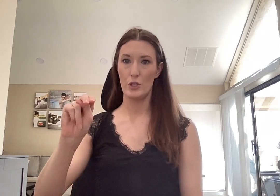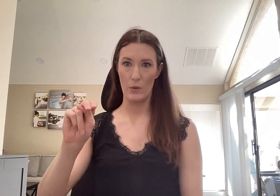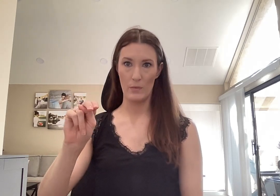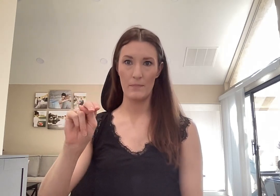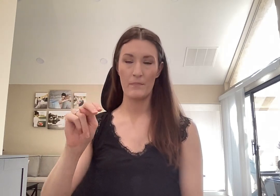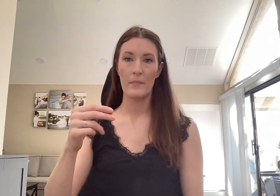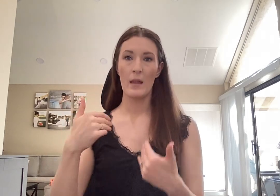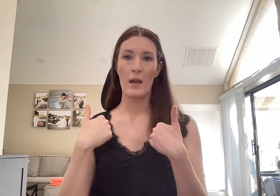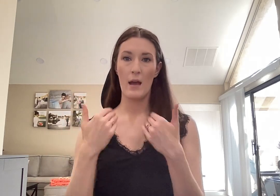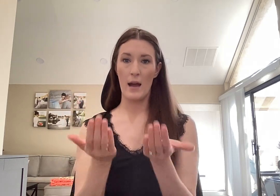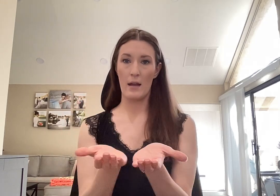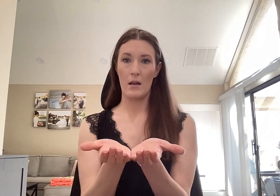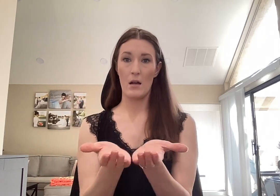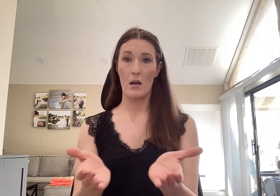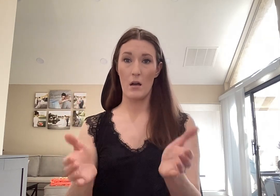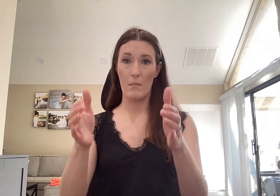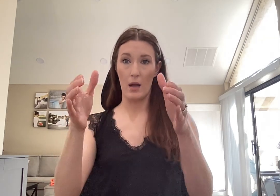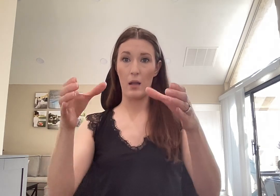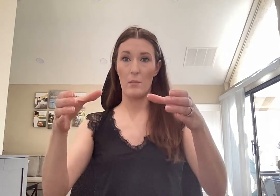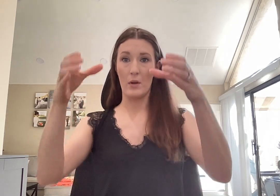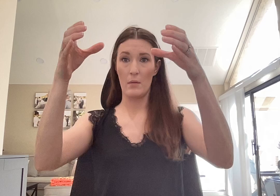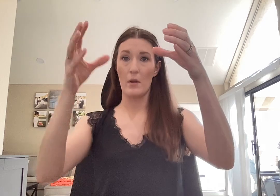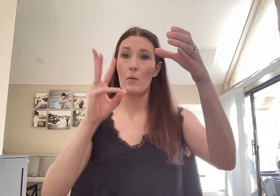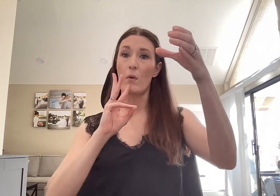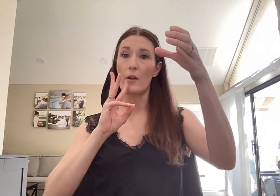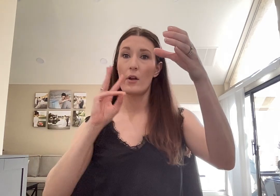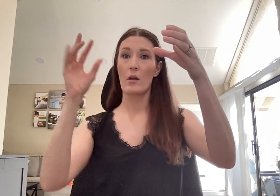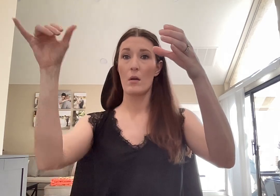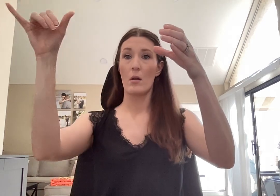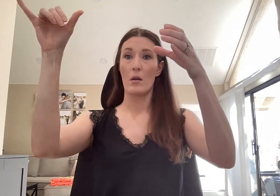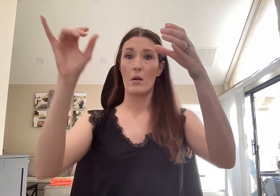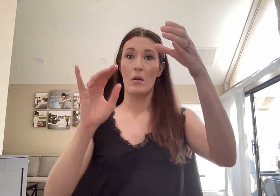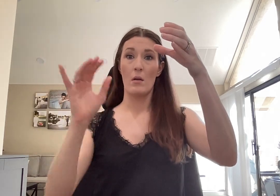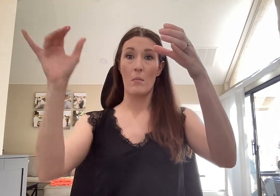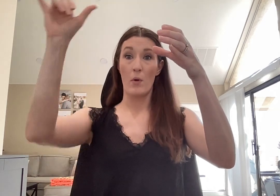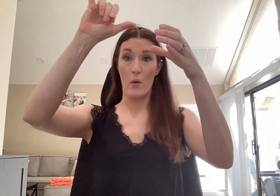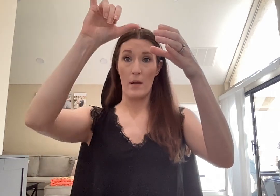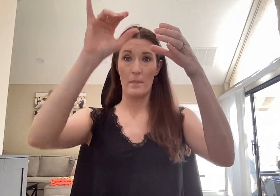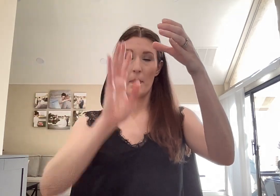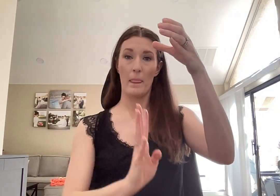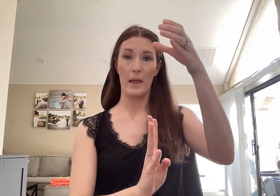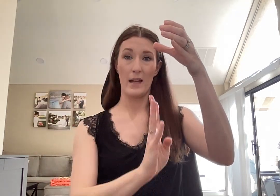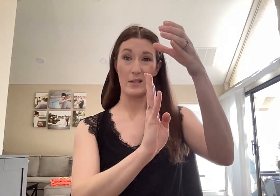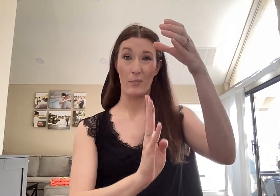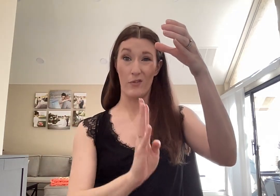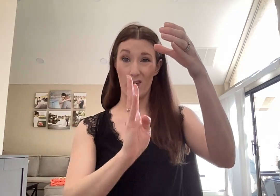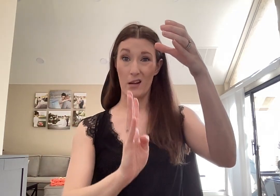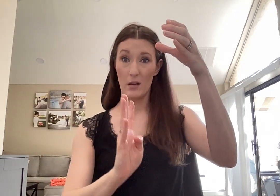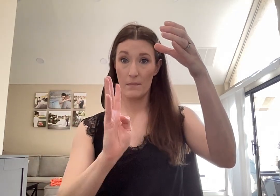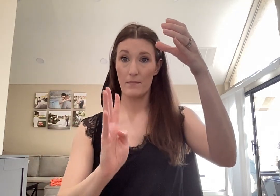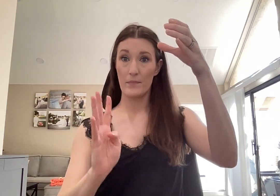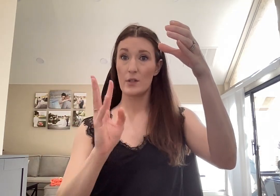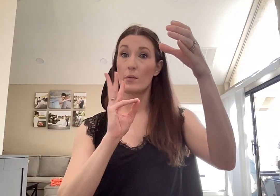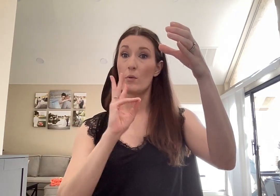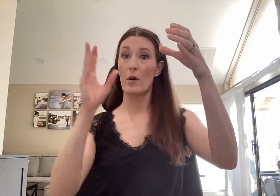Muldoon, had a bucket. You put it up here, water, pour it, and it's perforated, so when you water